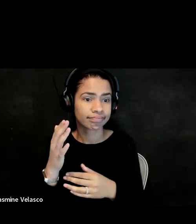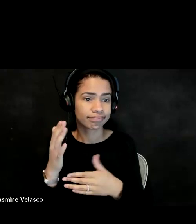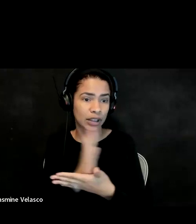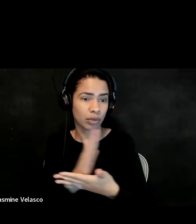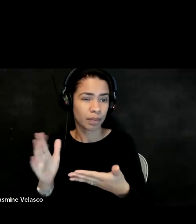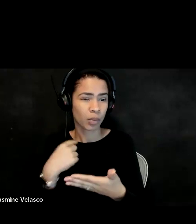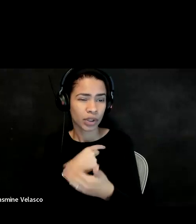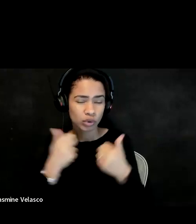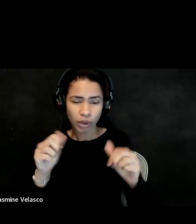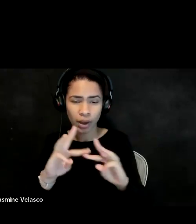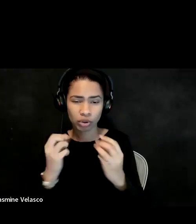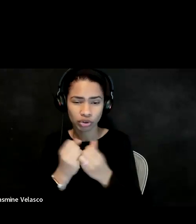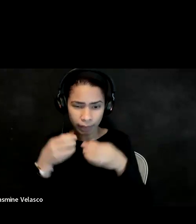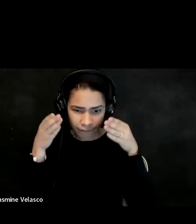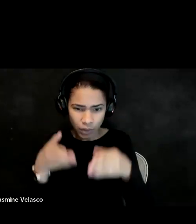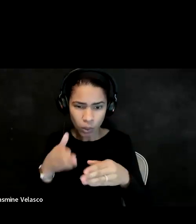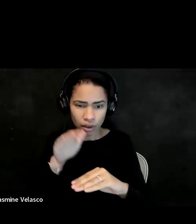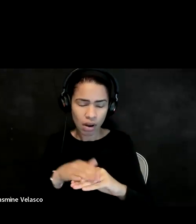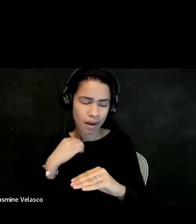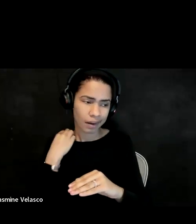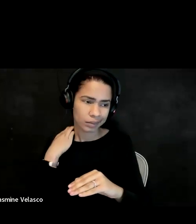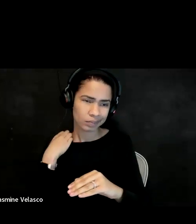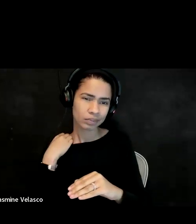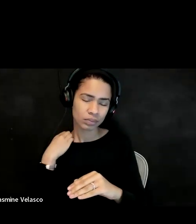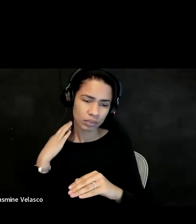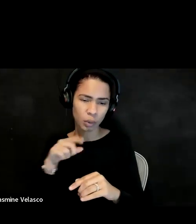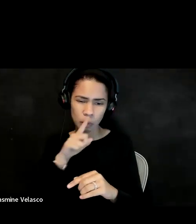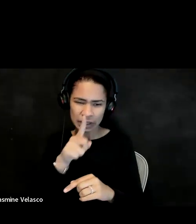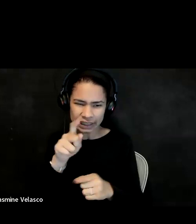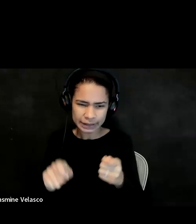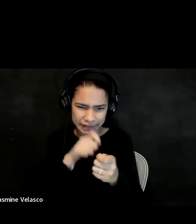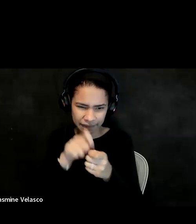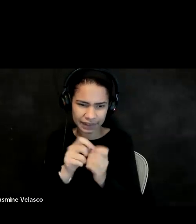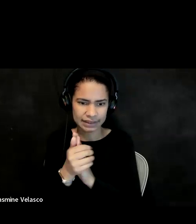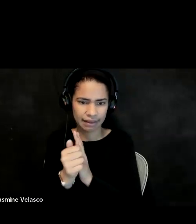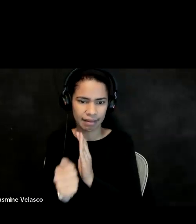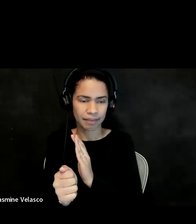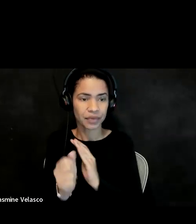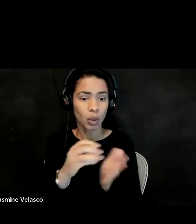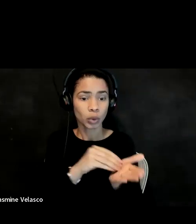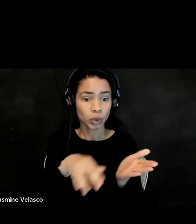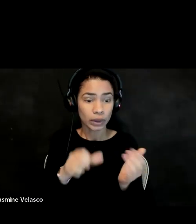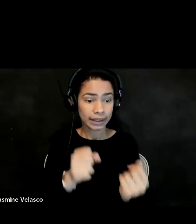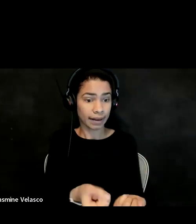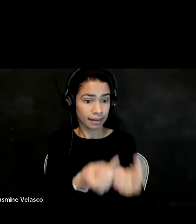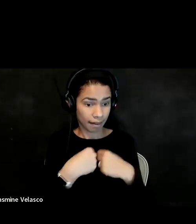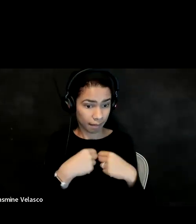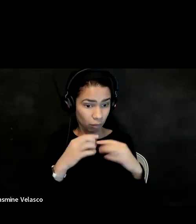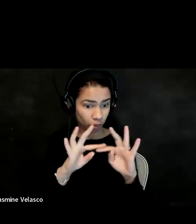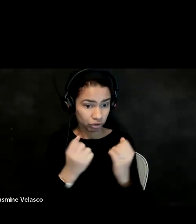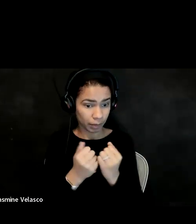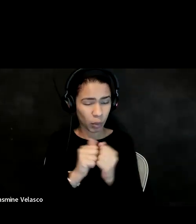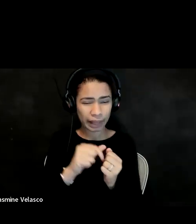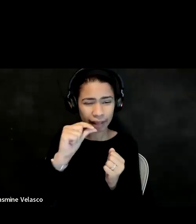that are really focused on a really specific digital skill, right? Something that a student can come to this workshop with a little